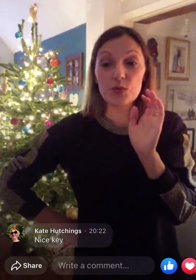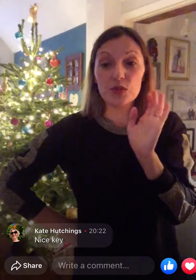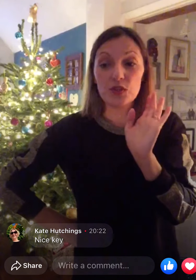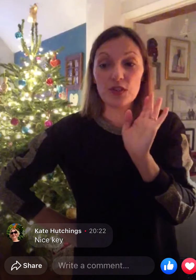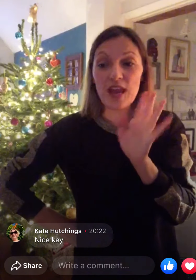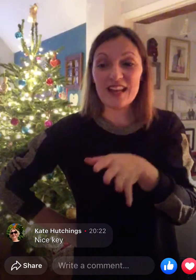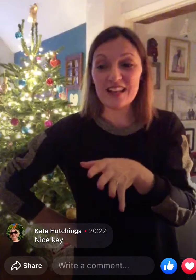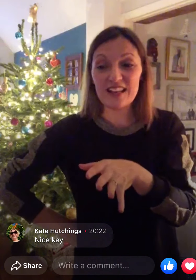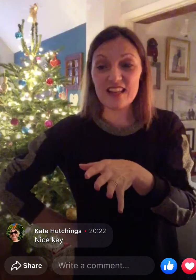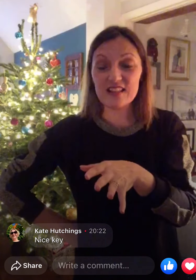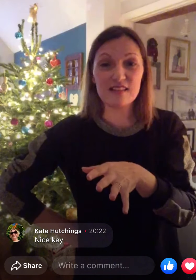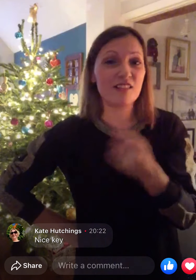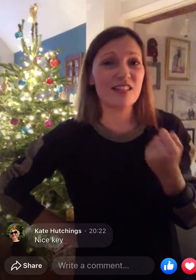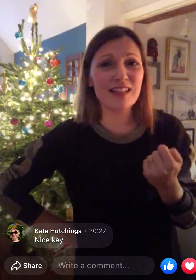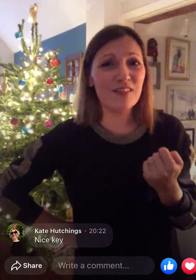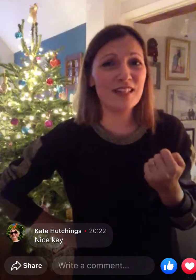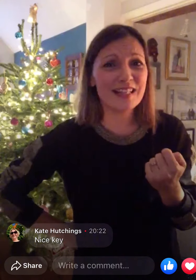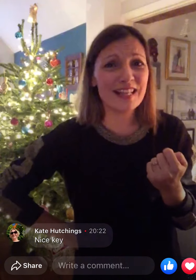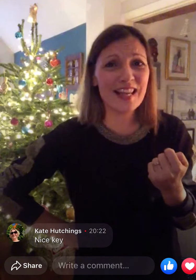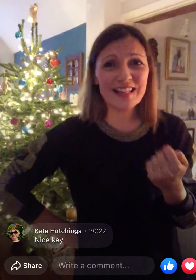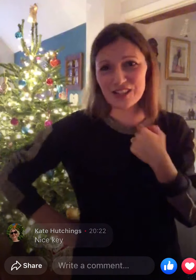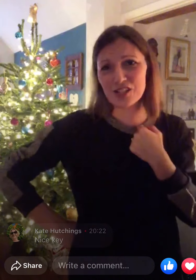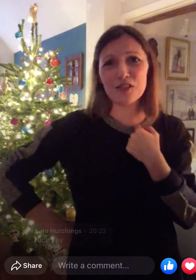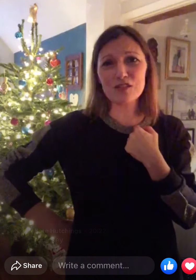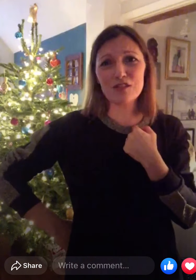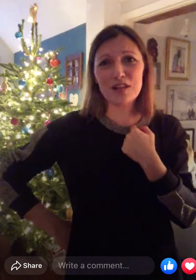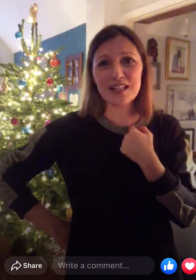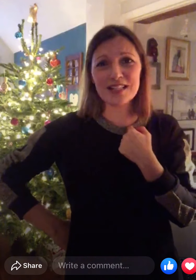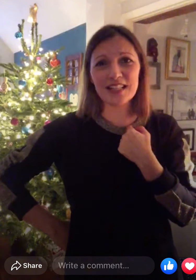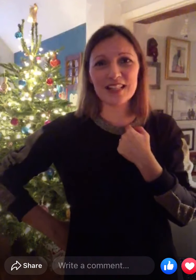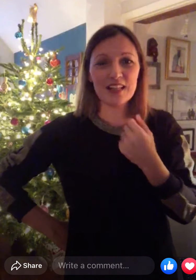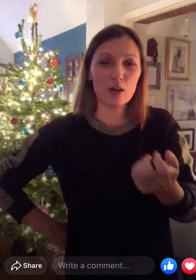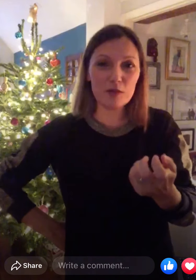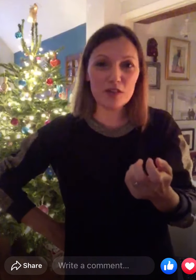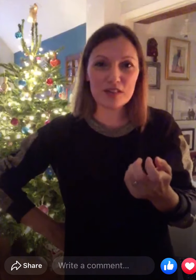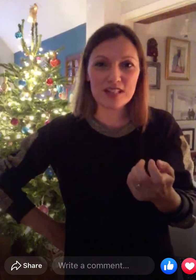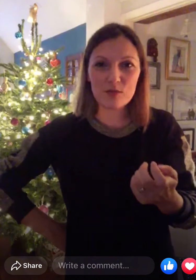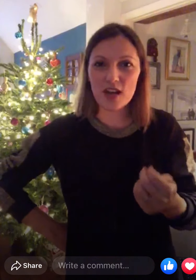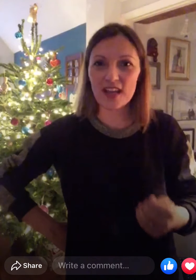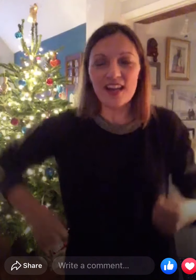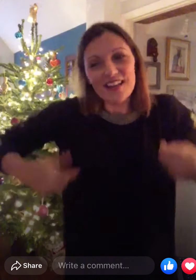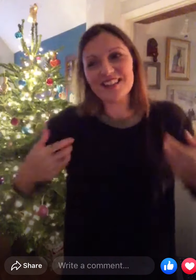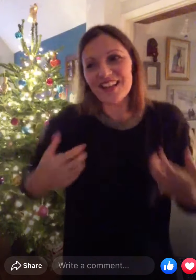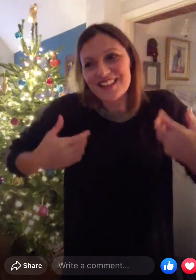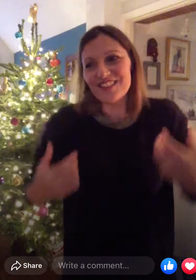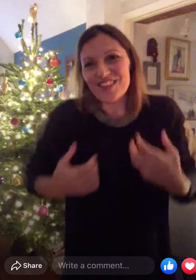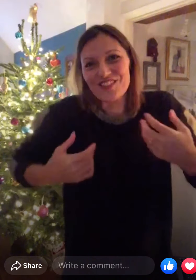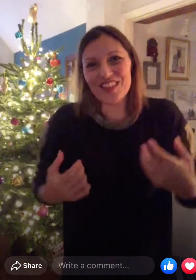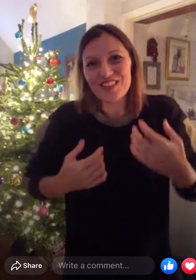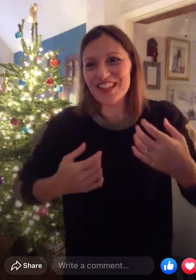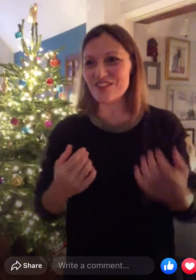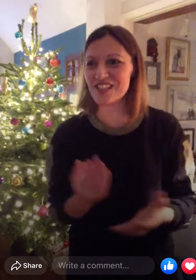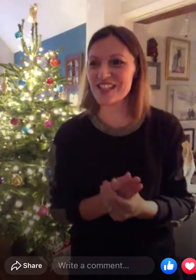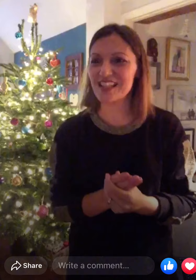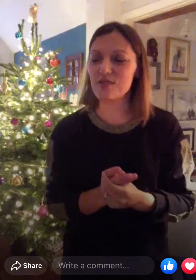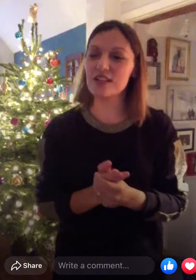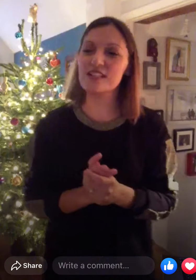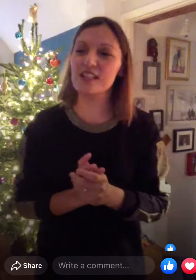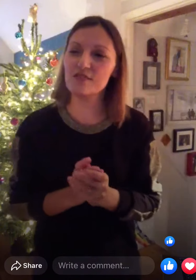So that is just lovely isn't it? That just felt so nice singing that. I hope you felt the same way. It's kind of giving you a bit of a lift doesn't it that way? It's lovely.